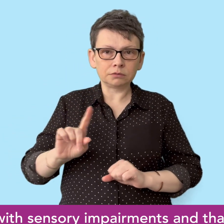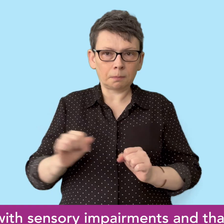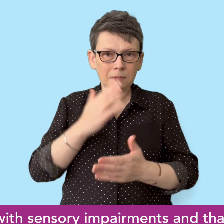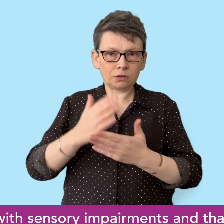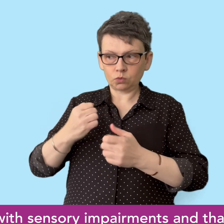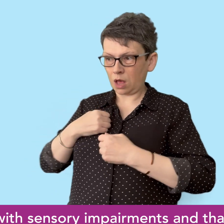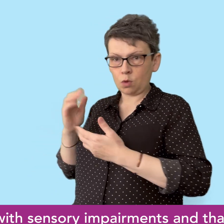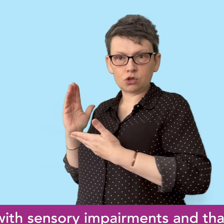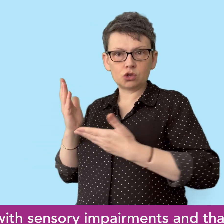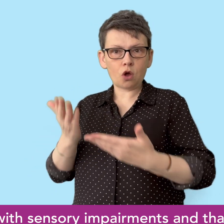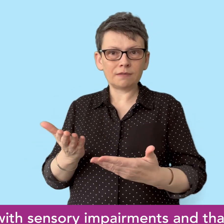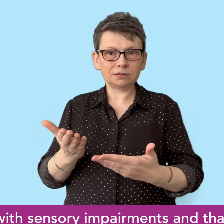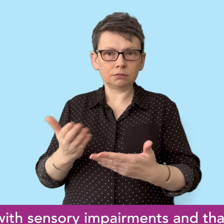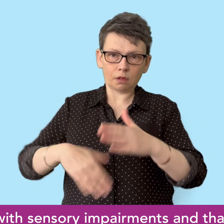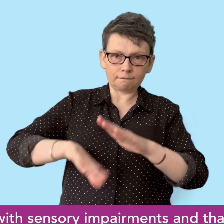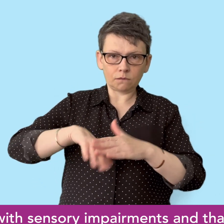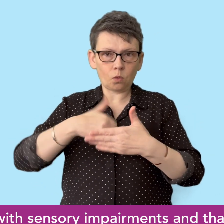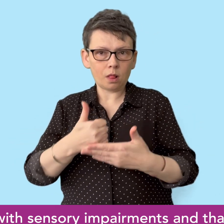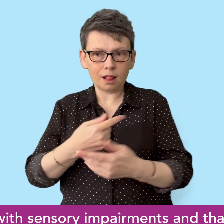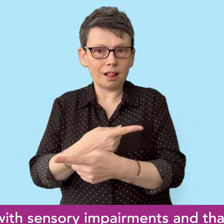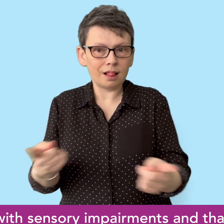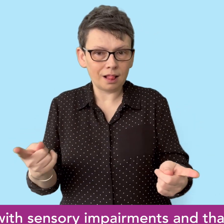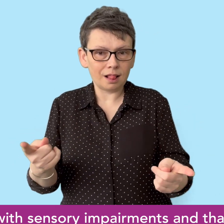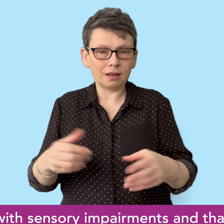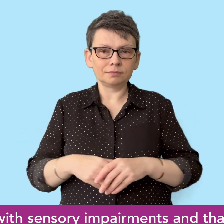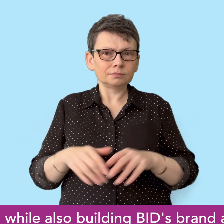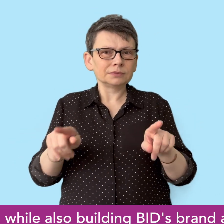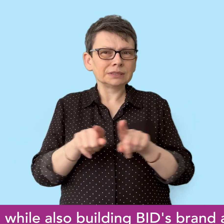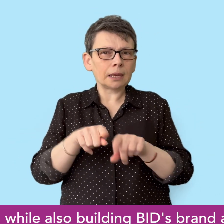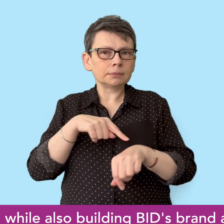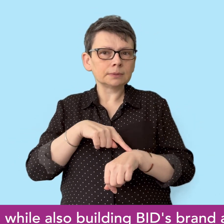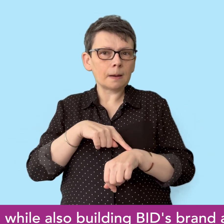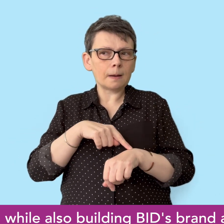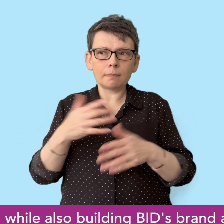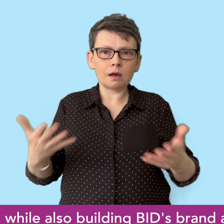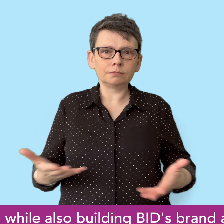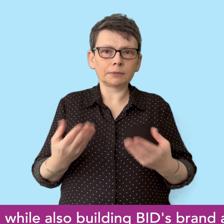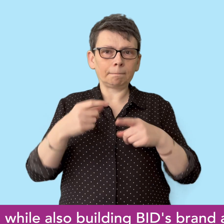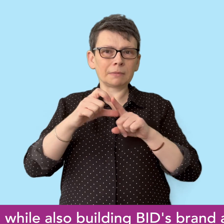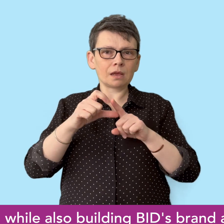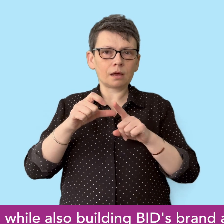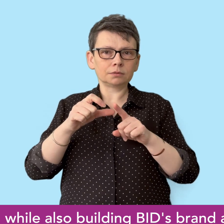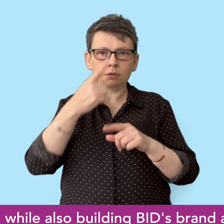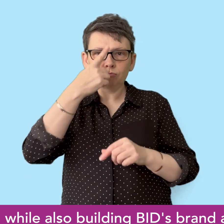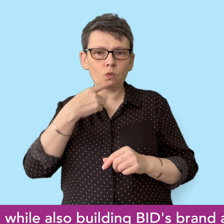impairments and that the impact of our services is maximised, while also building BID's